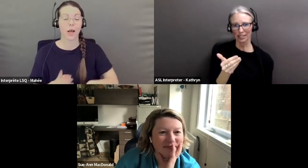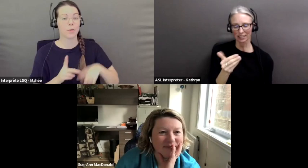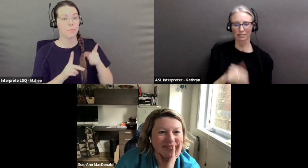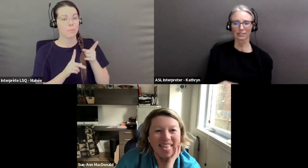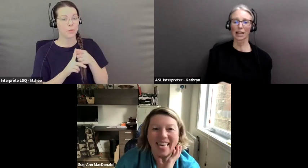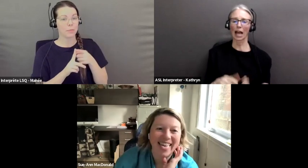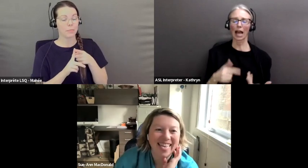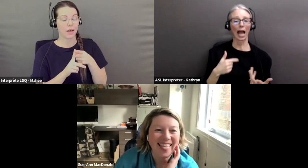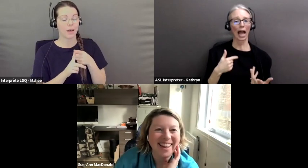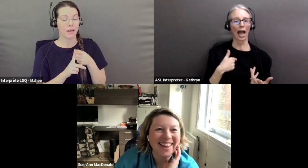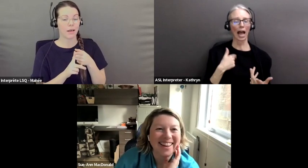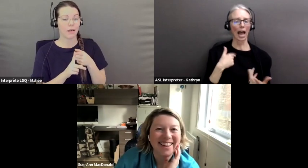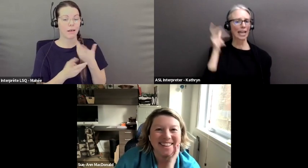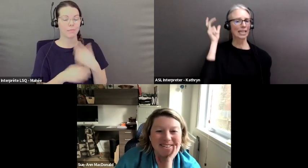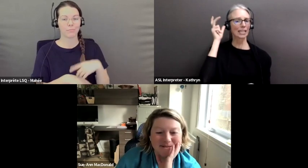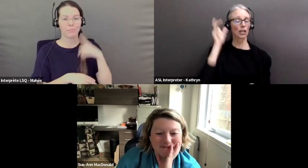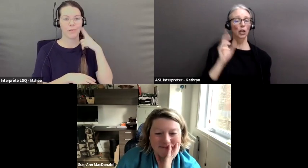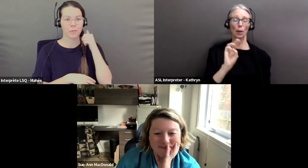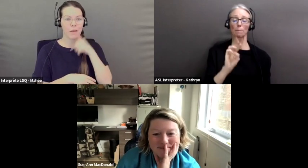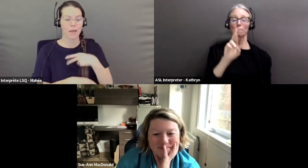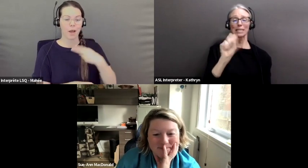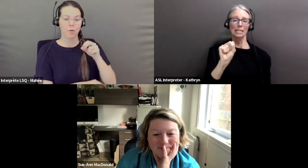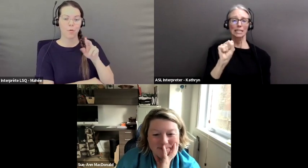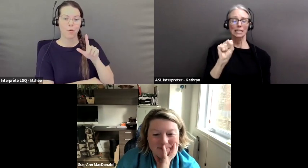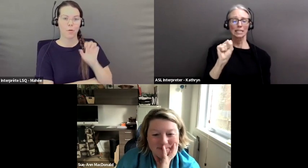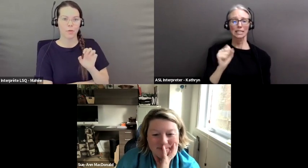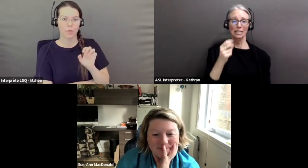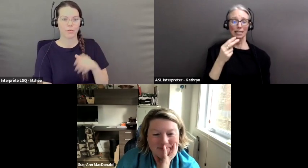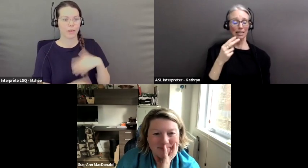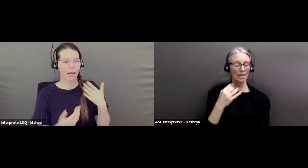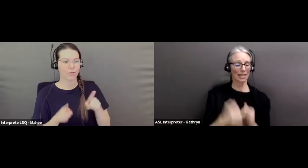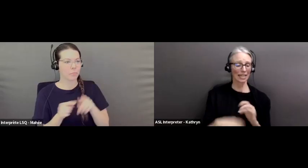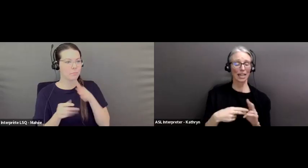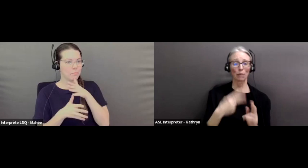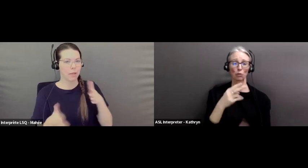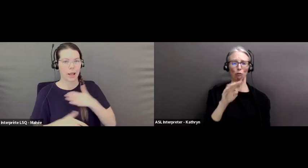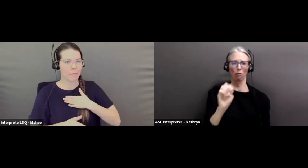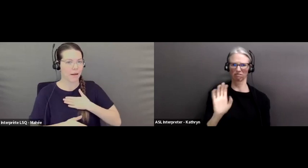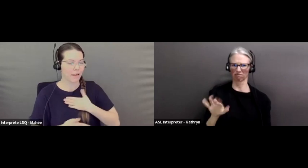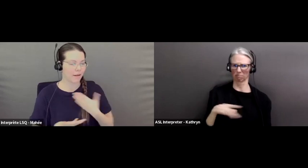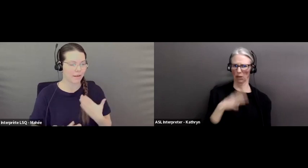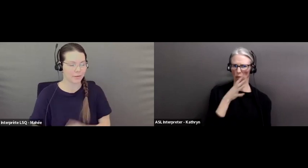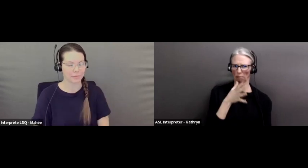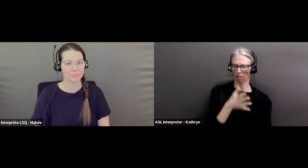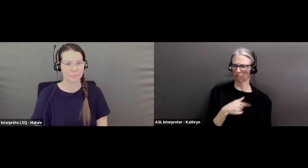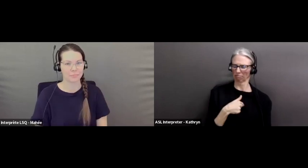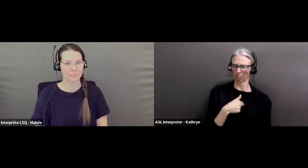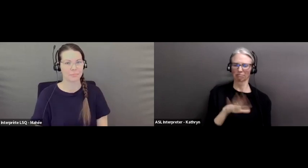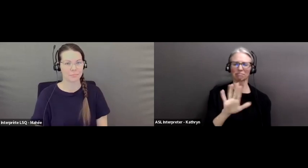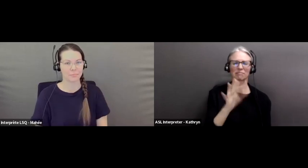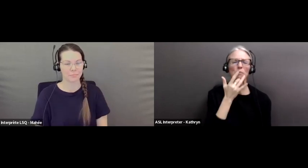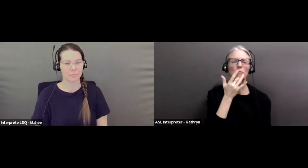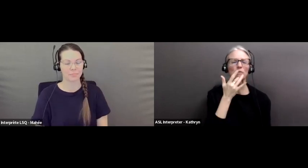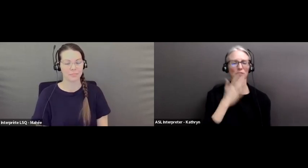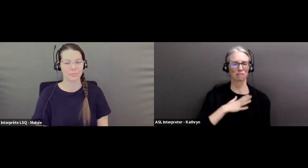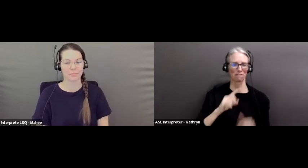Hull, I'm like, wow, that's my grandmother, right? So anyone can feel welcome to call me Marie-Josée. And